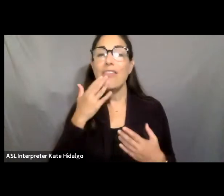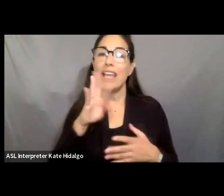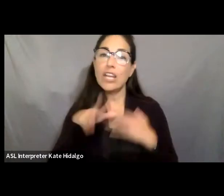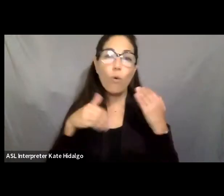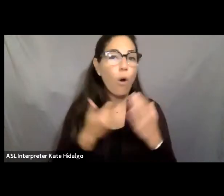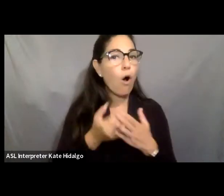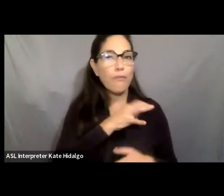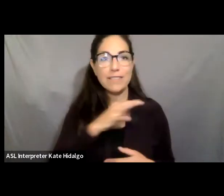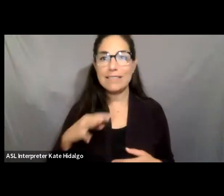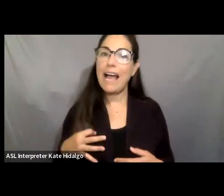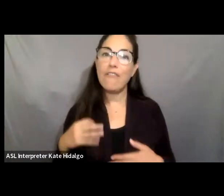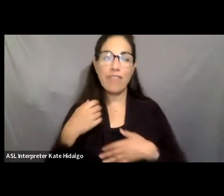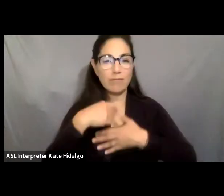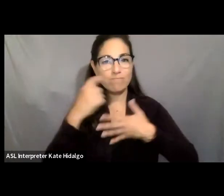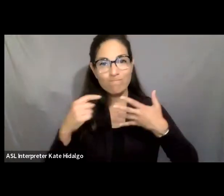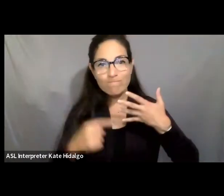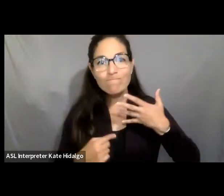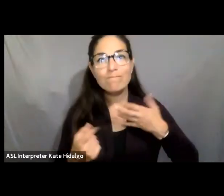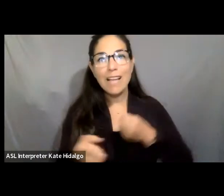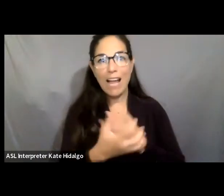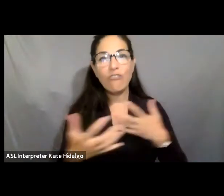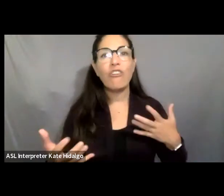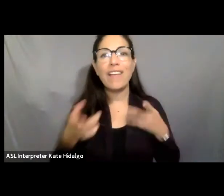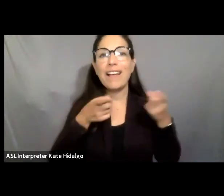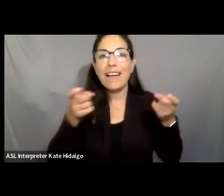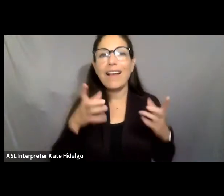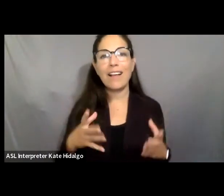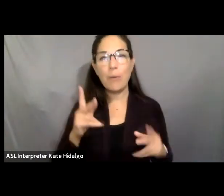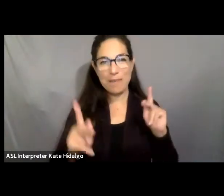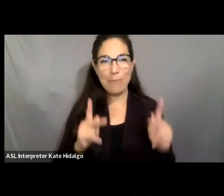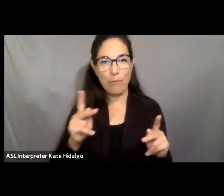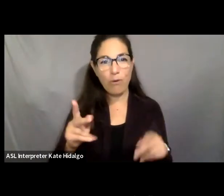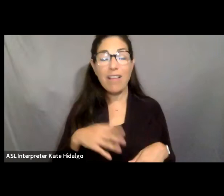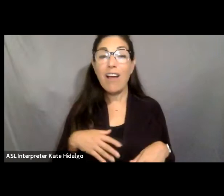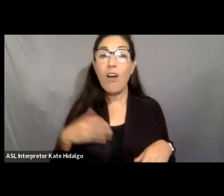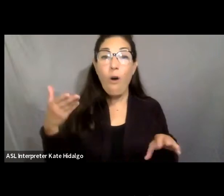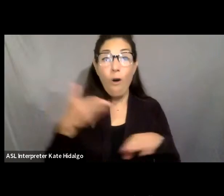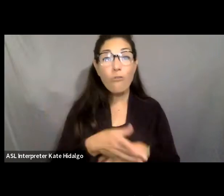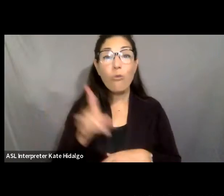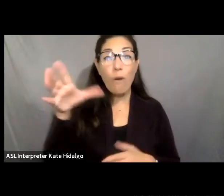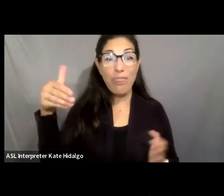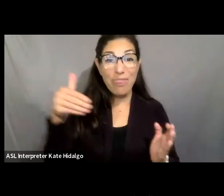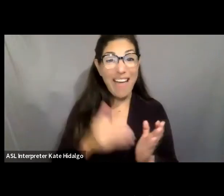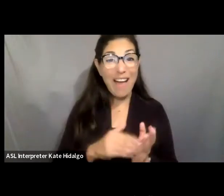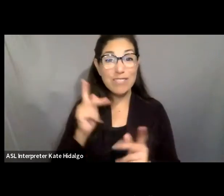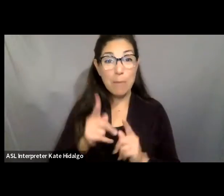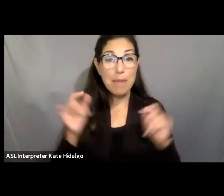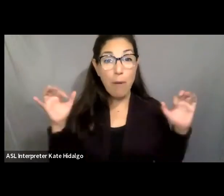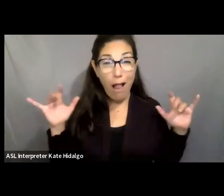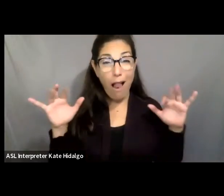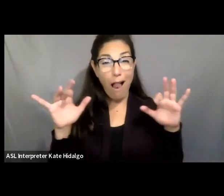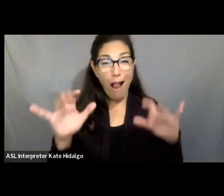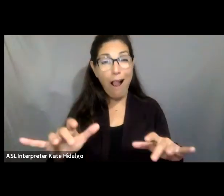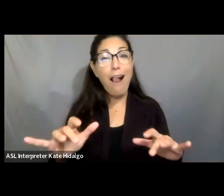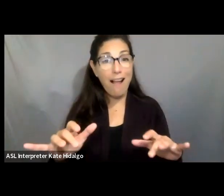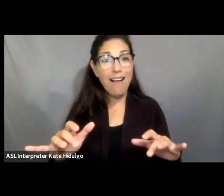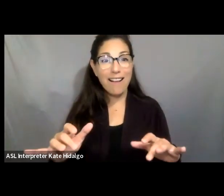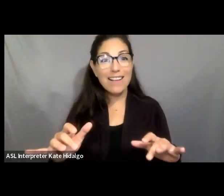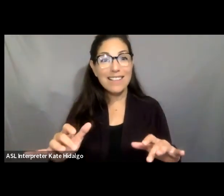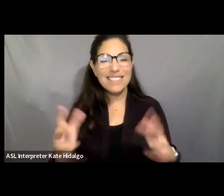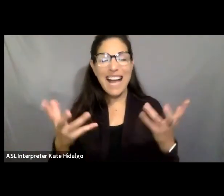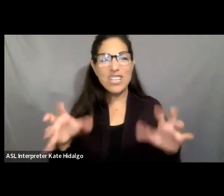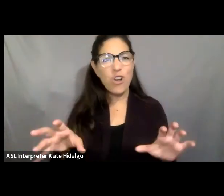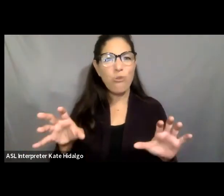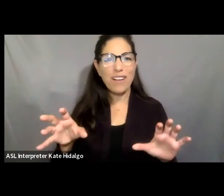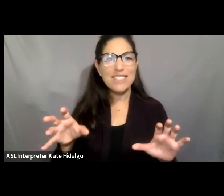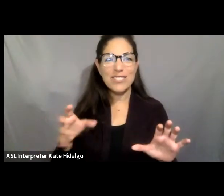put everything together, administrative staff. There were over 1,000 staff members. I don't want to take away from what you were going to say